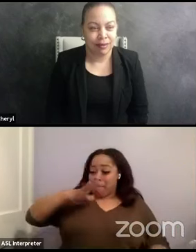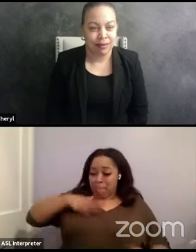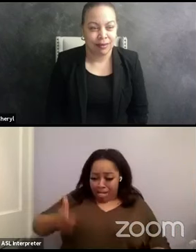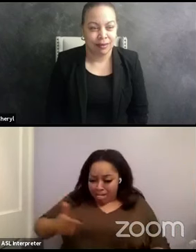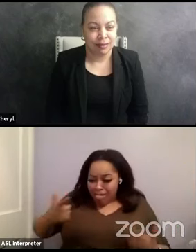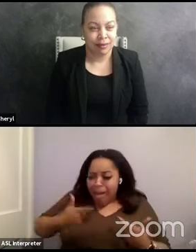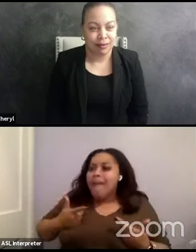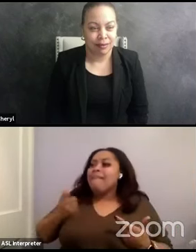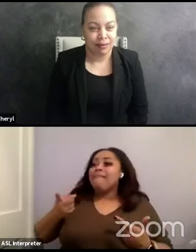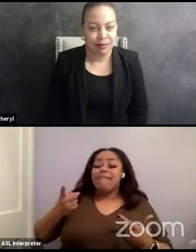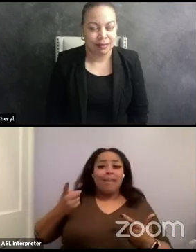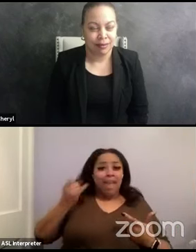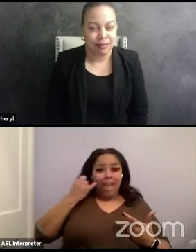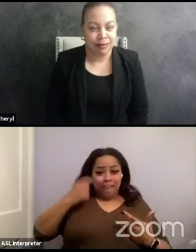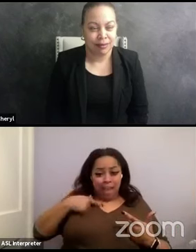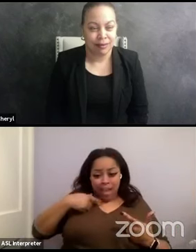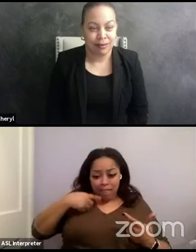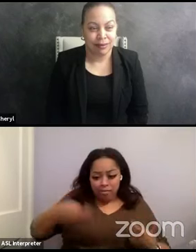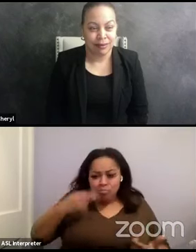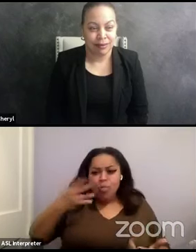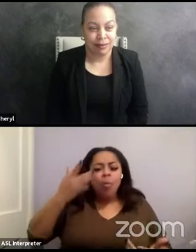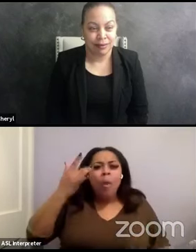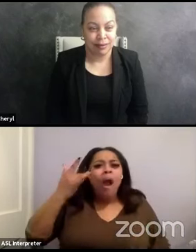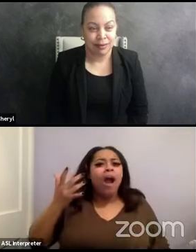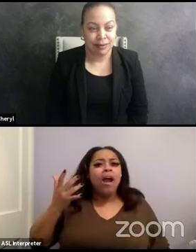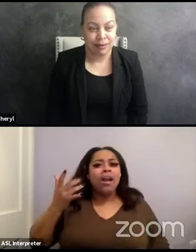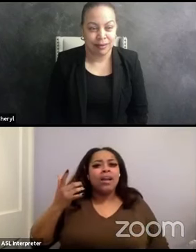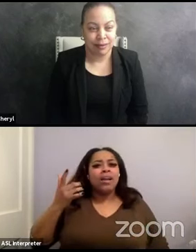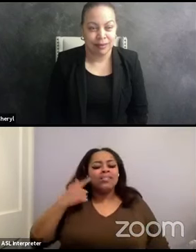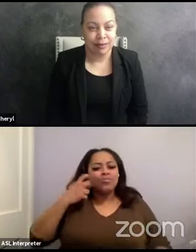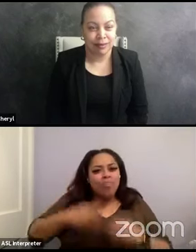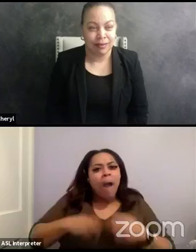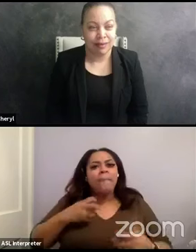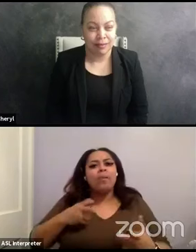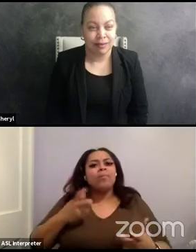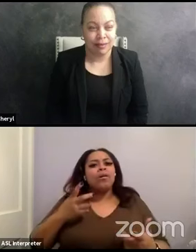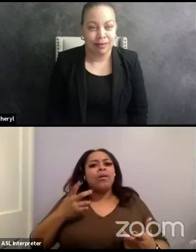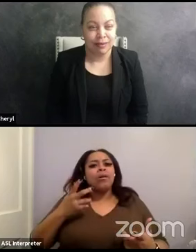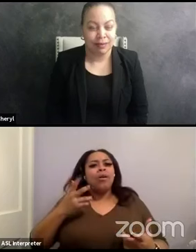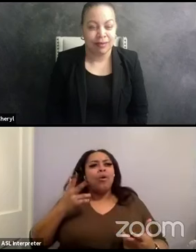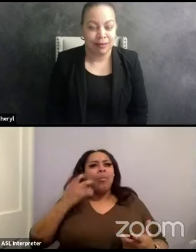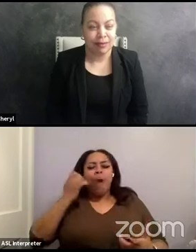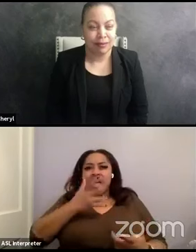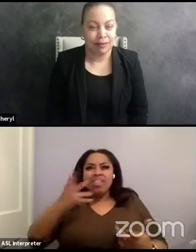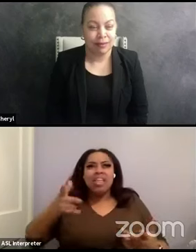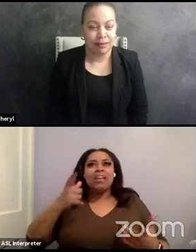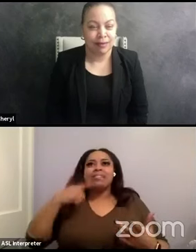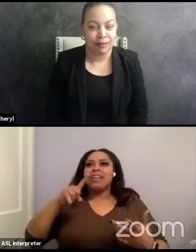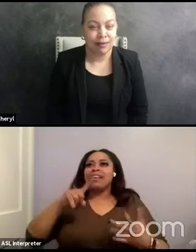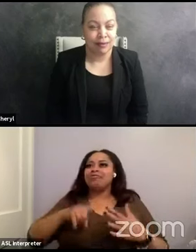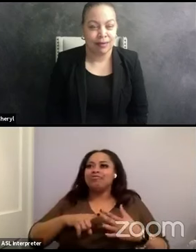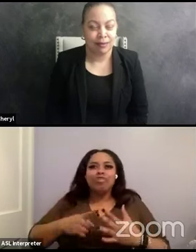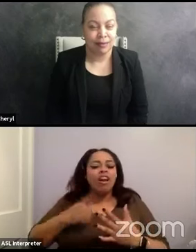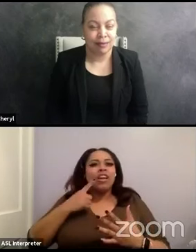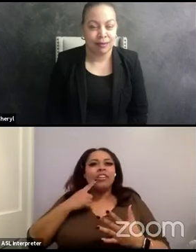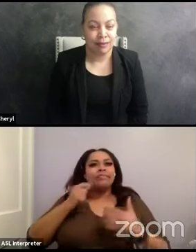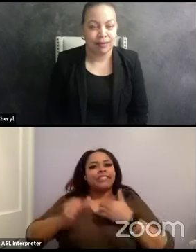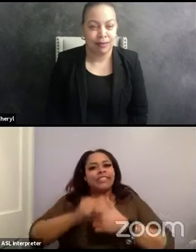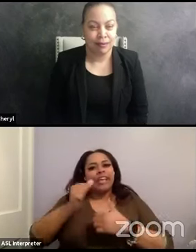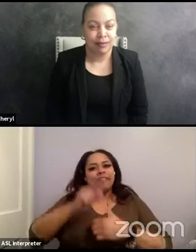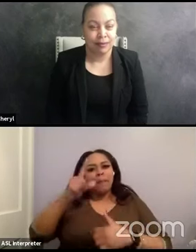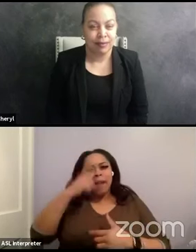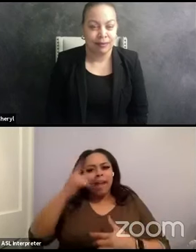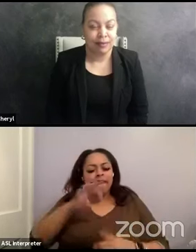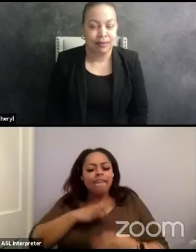right? If I have the spoons, why it's such a problem, right? Why the things that they emulate is harmful to black femmes,